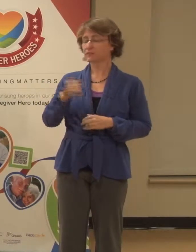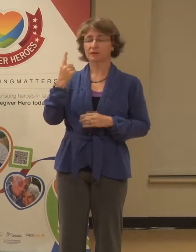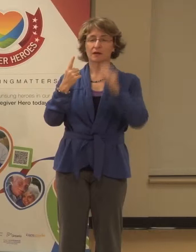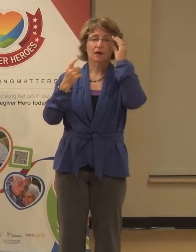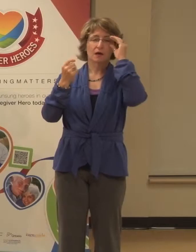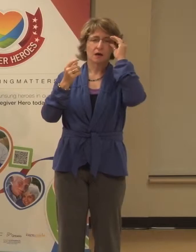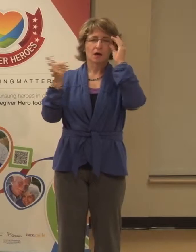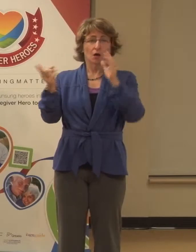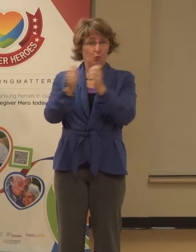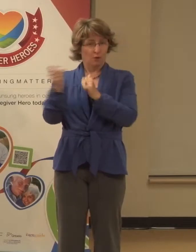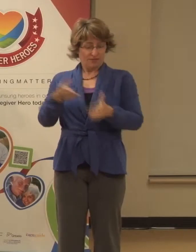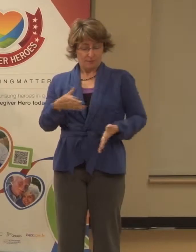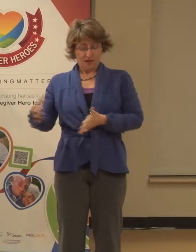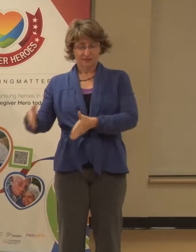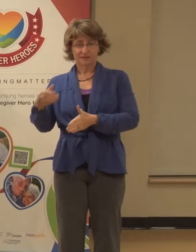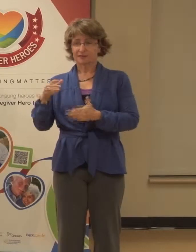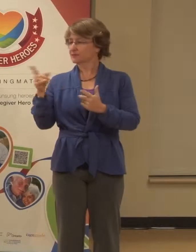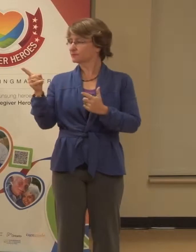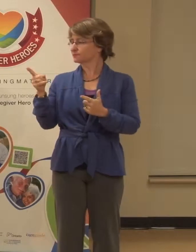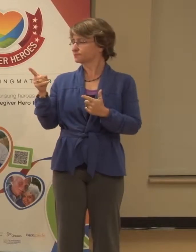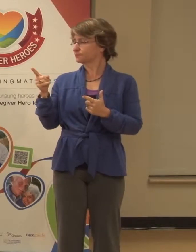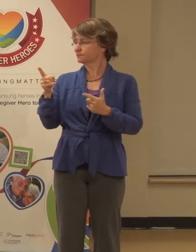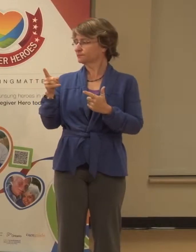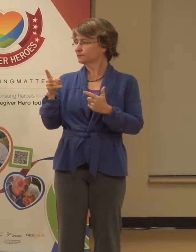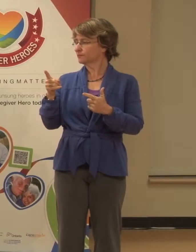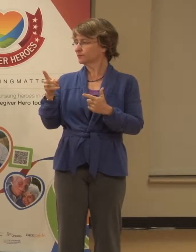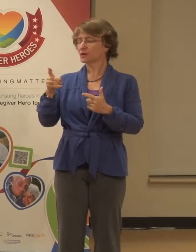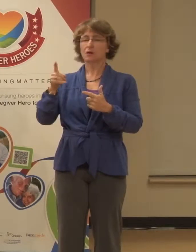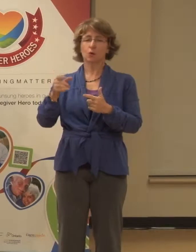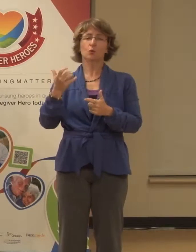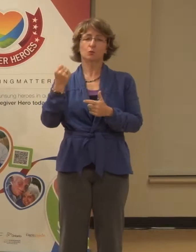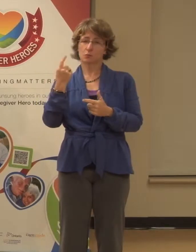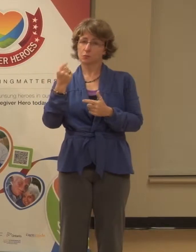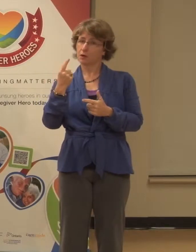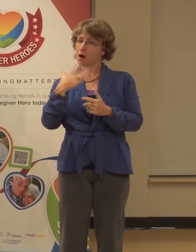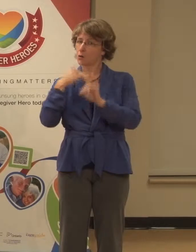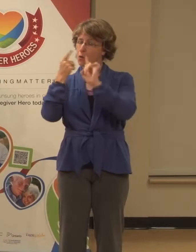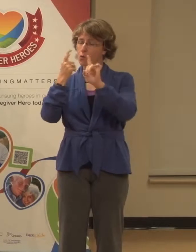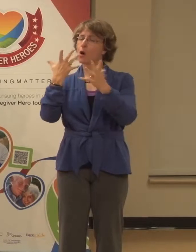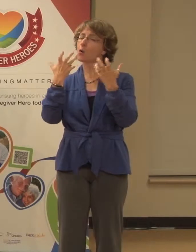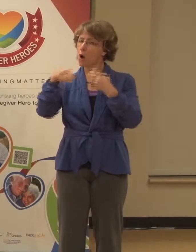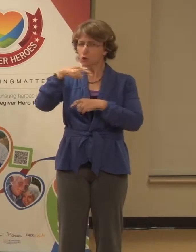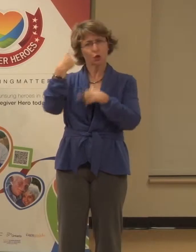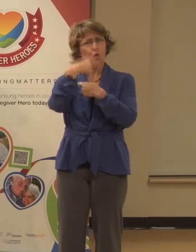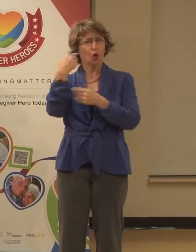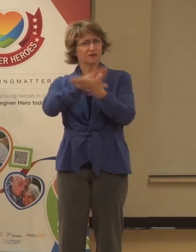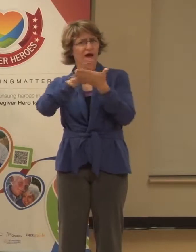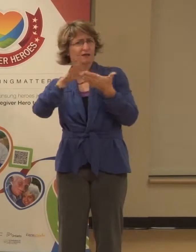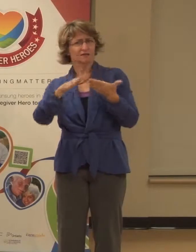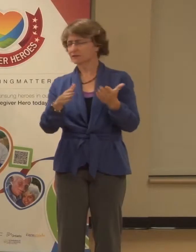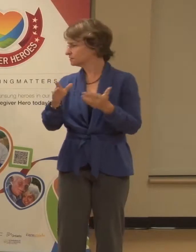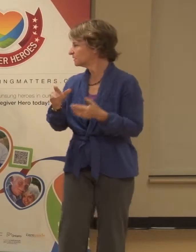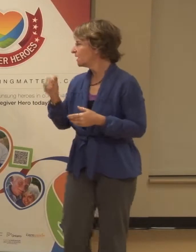Now, with the open back pants, the way we've made our collection is that we want you to look very nice. And